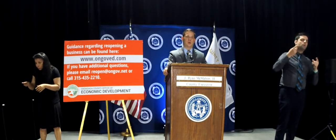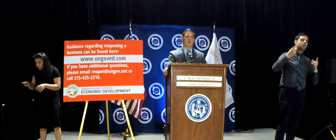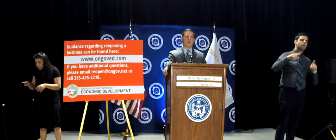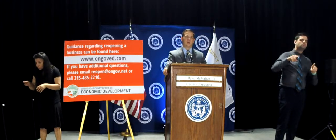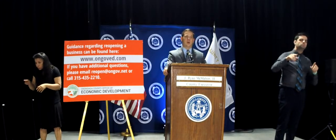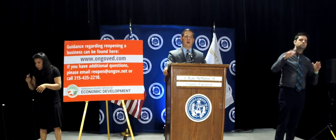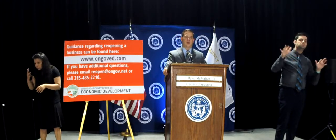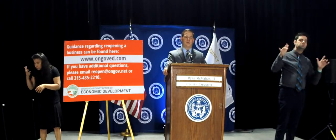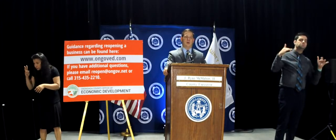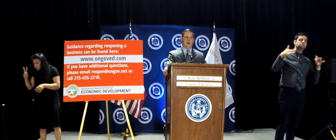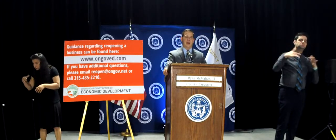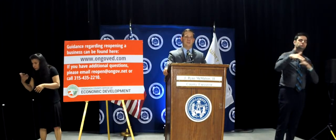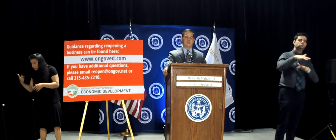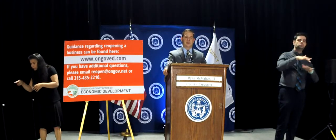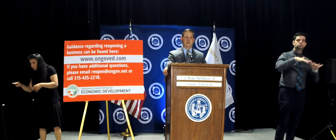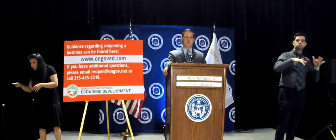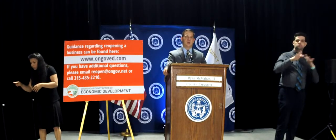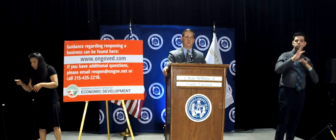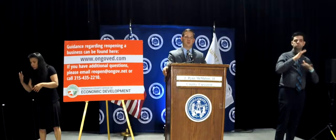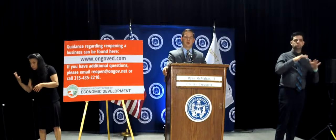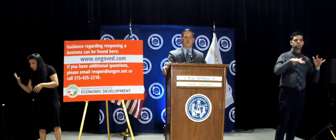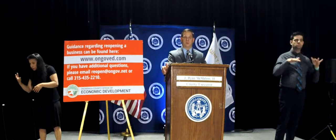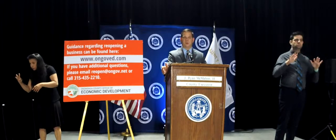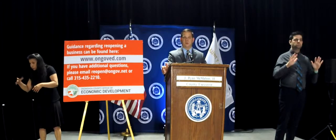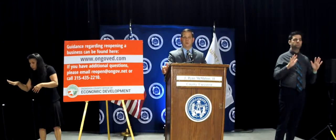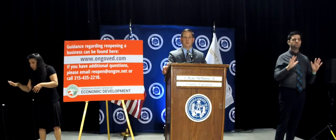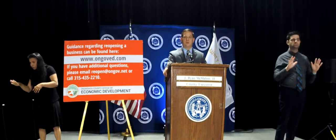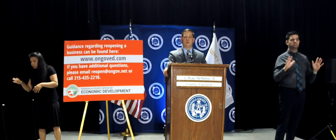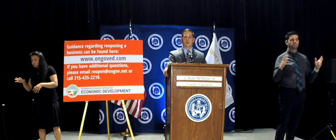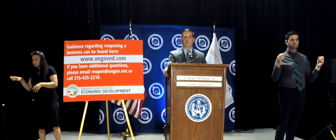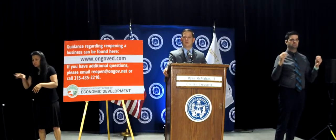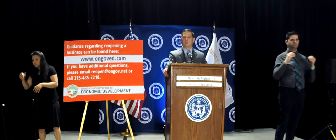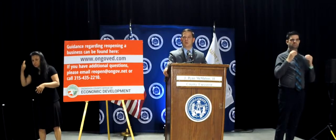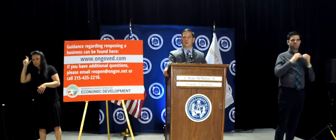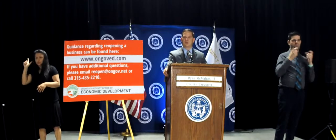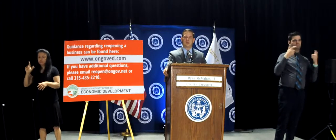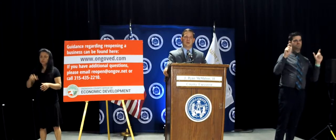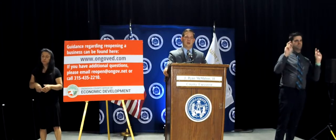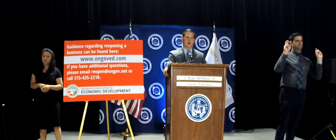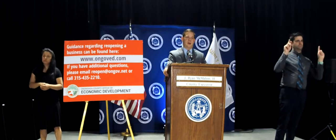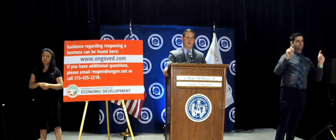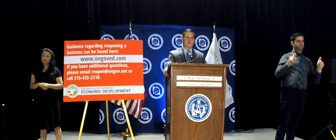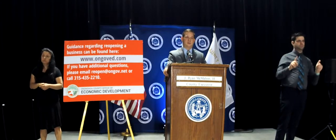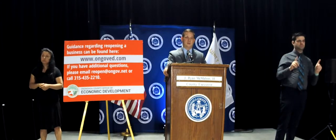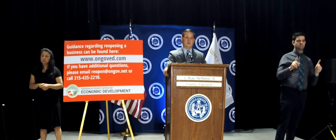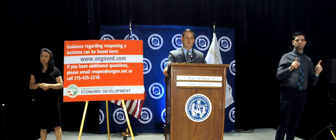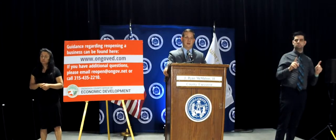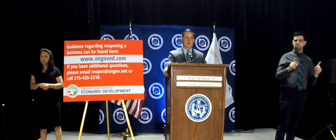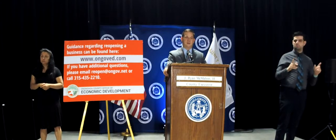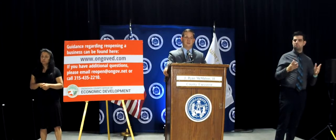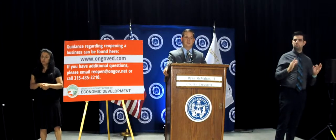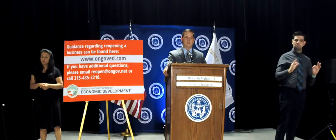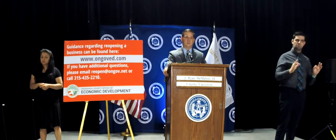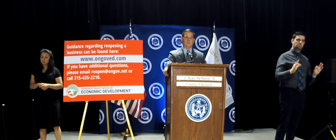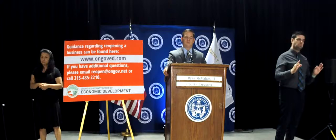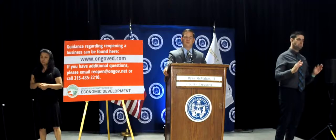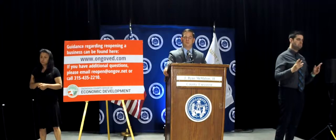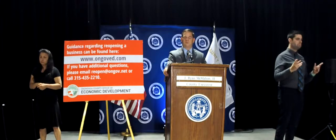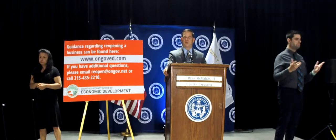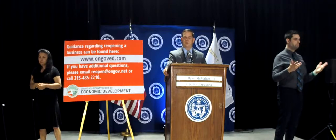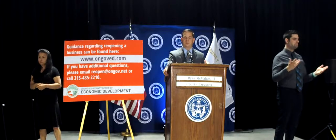And so what happens then, you become too comfortable, you loosen up too much, then